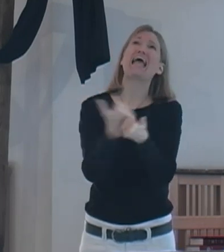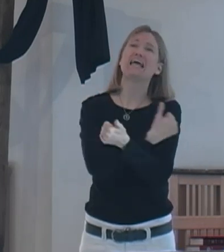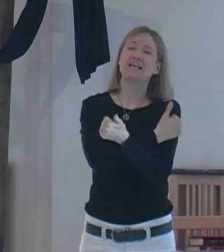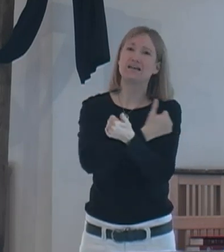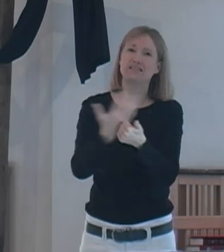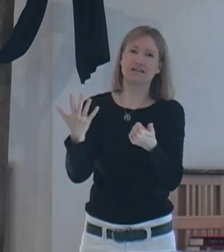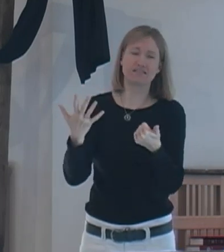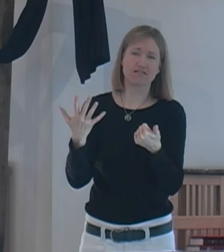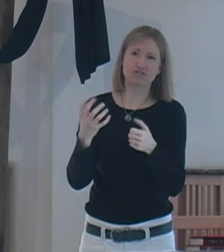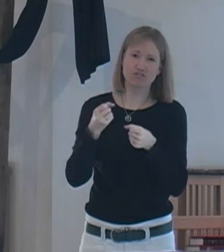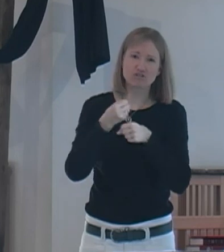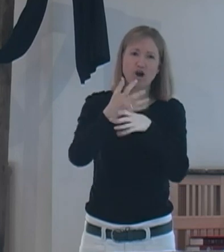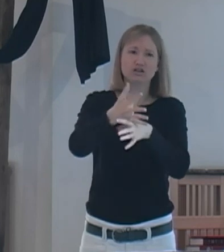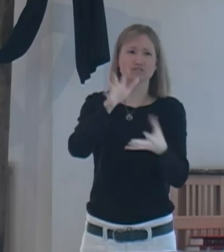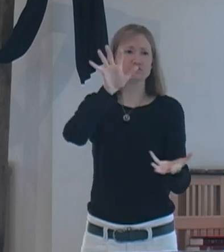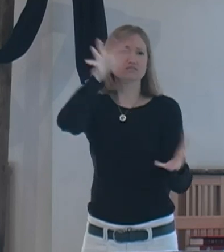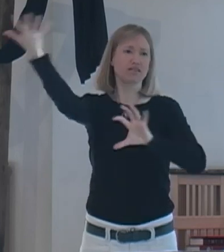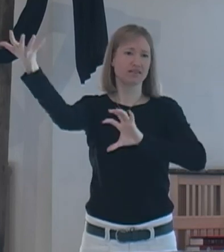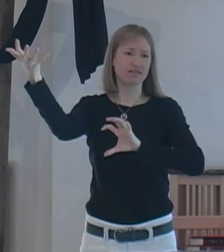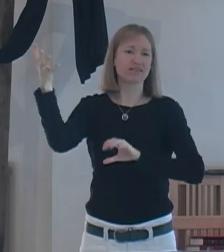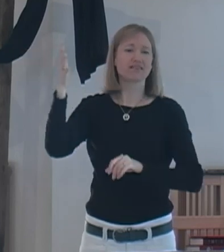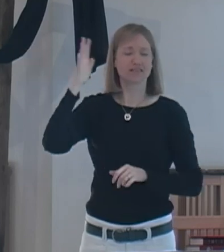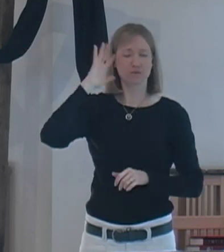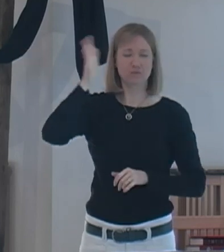the two of you. He is a friend